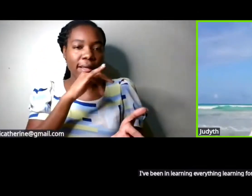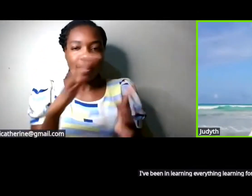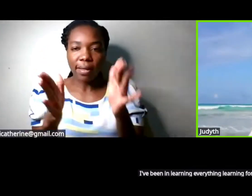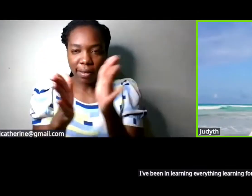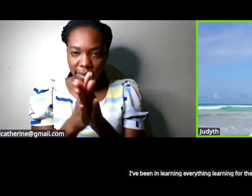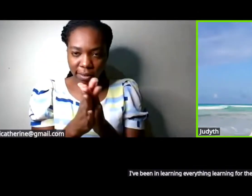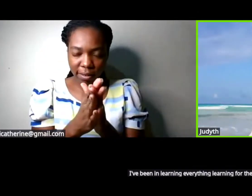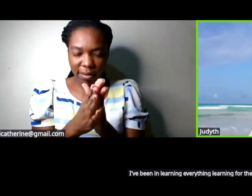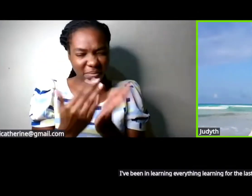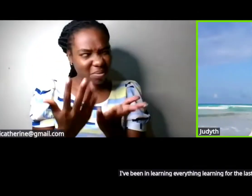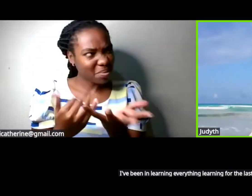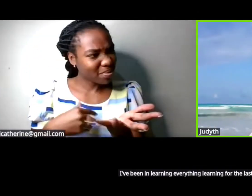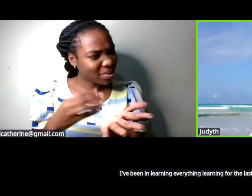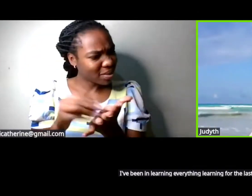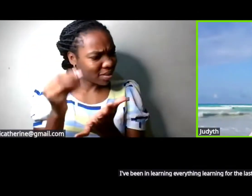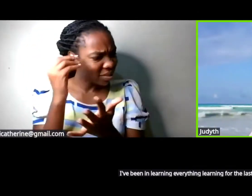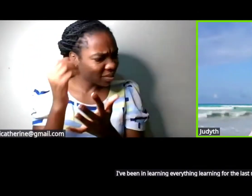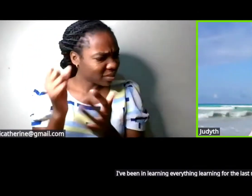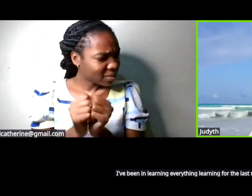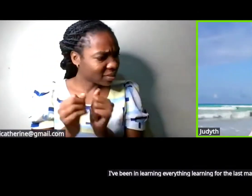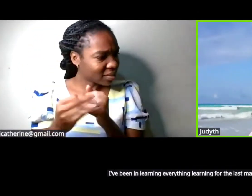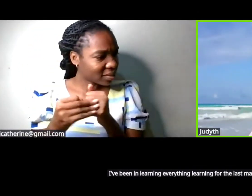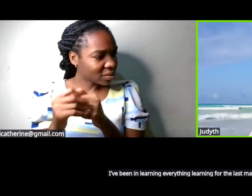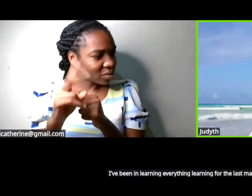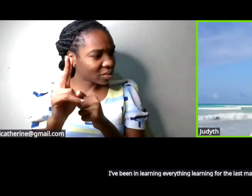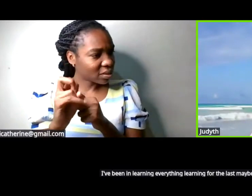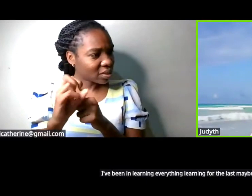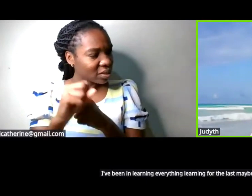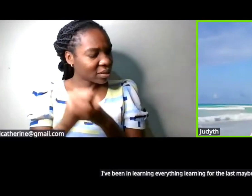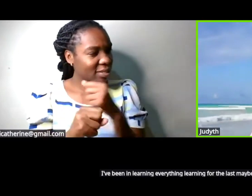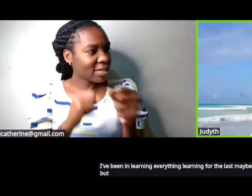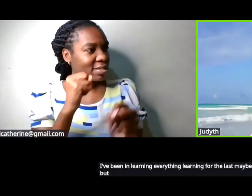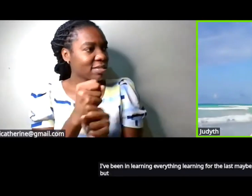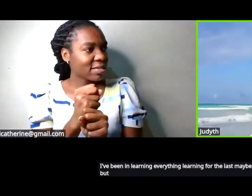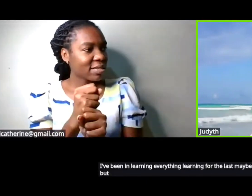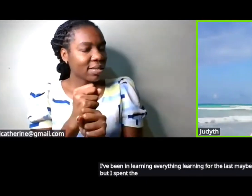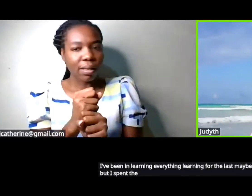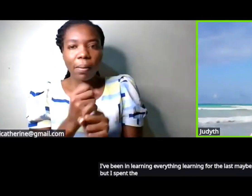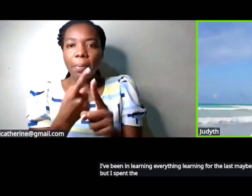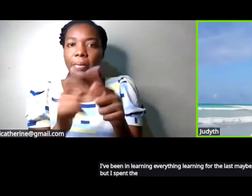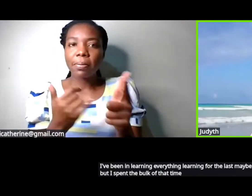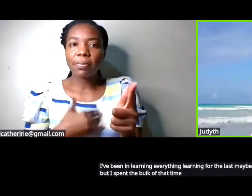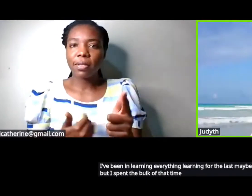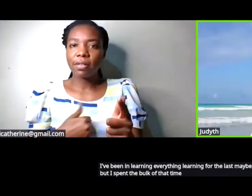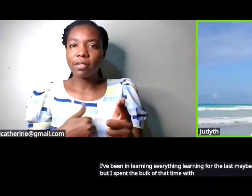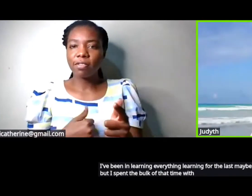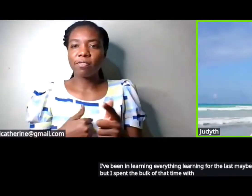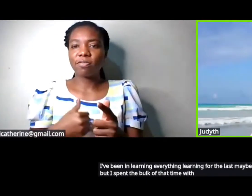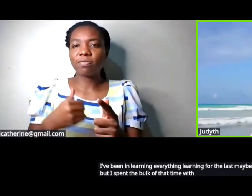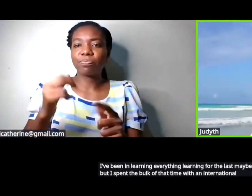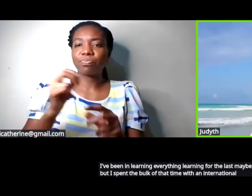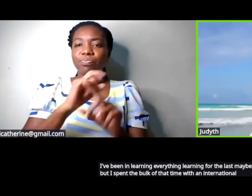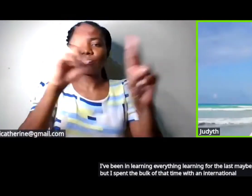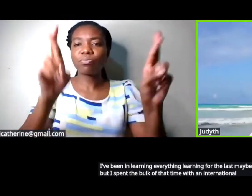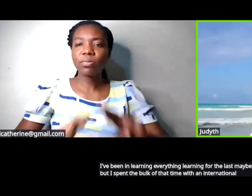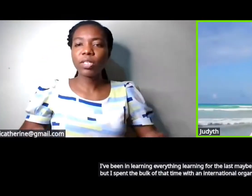maybe 18 to 20 years. But I spent the bulk of that time with an international organization